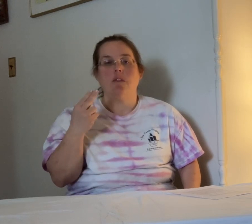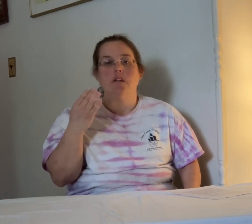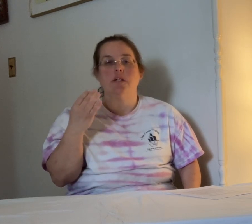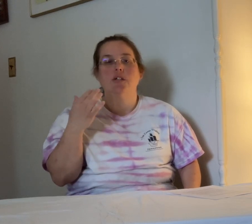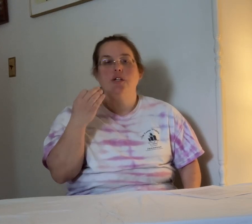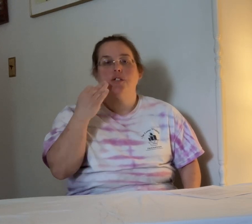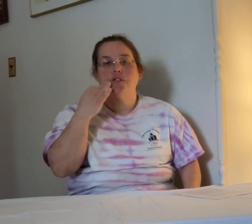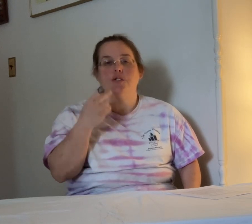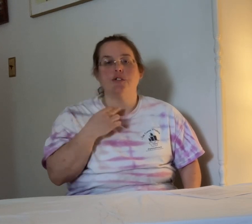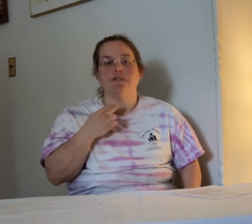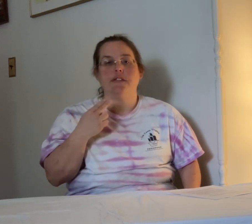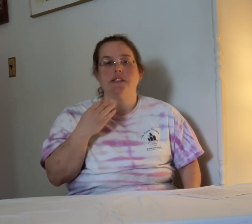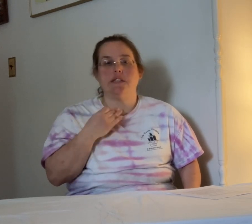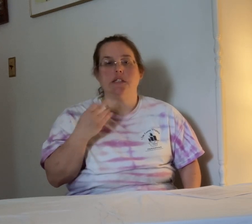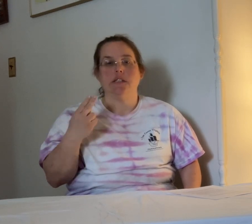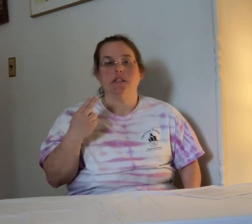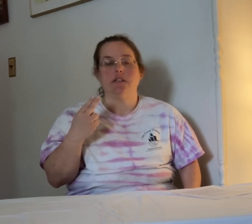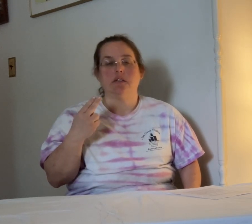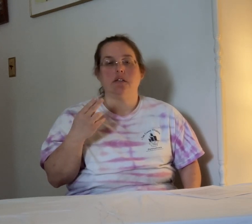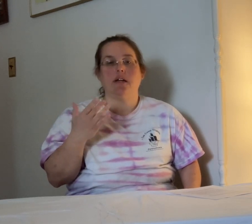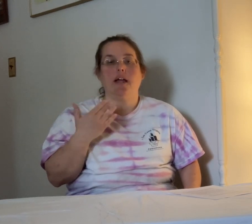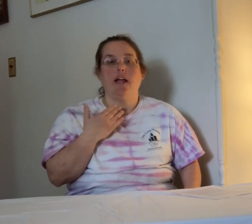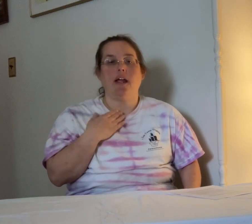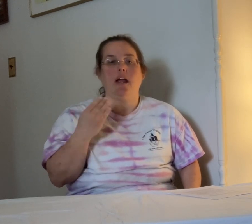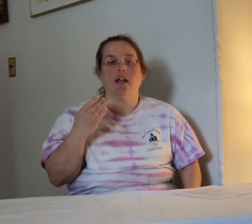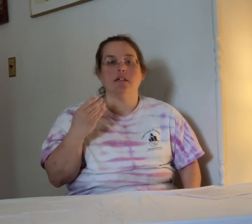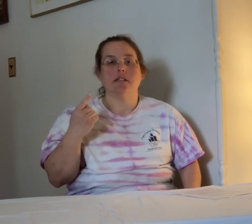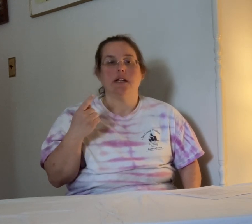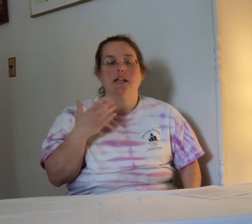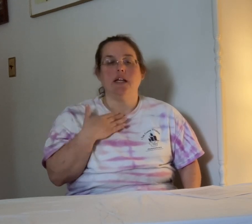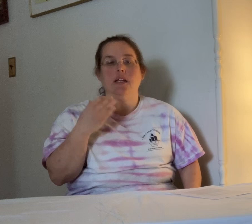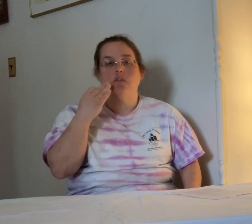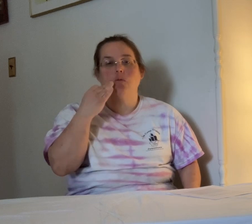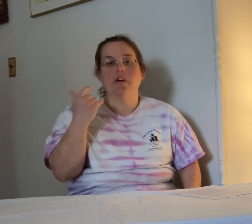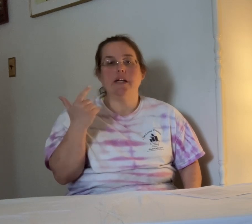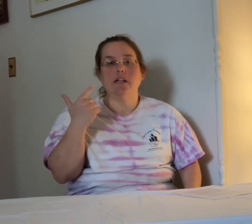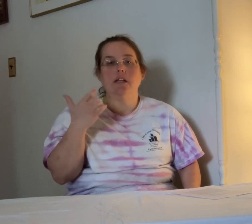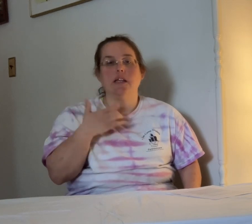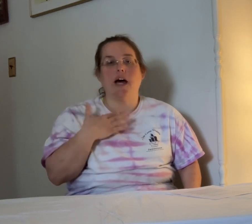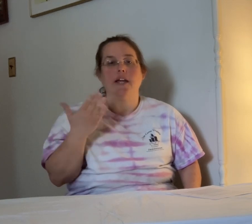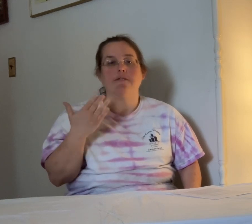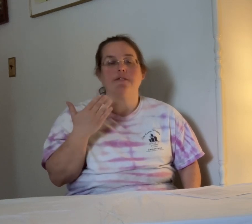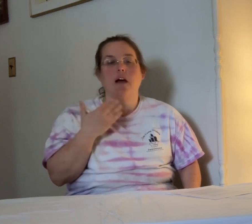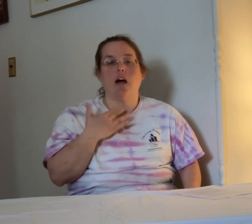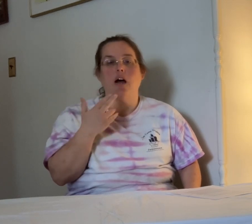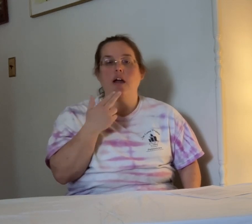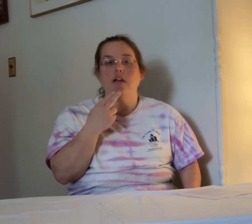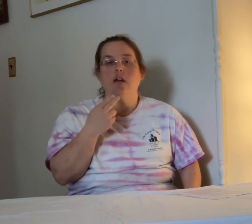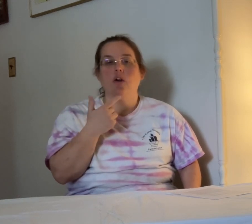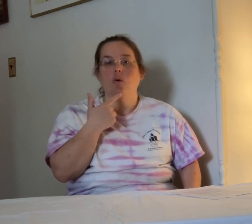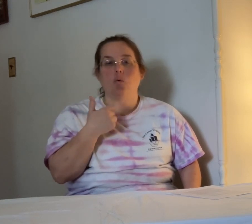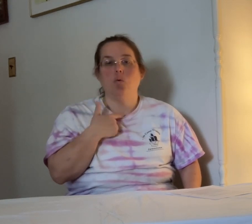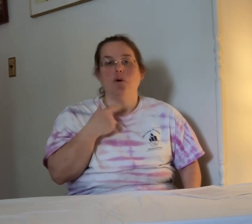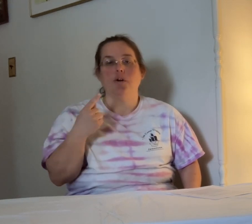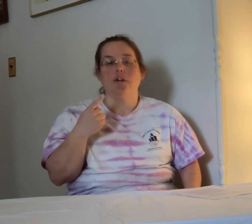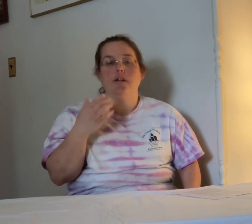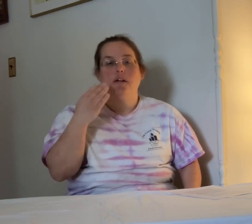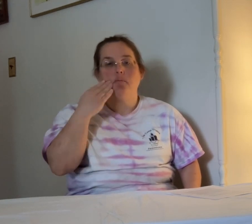the services. And in real life, I would